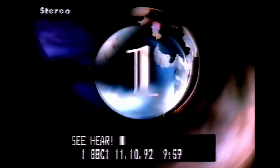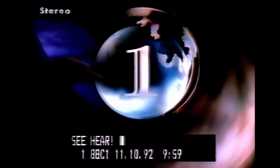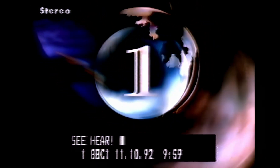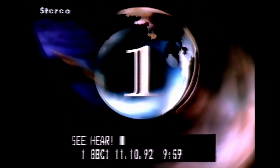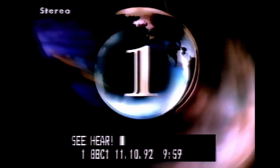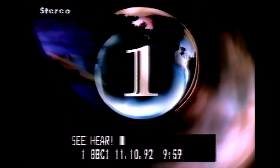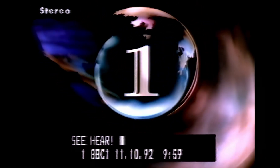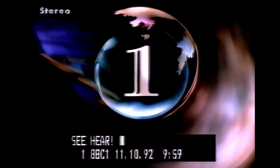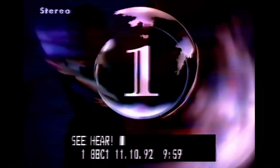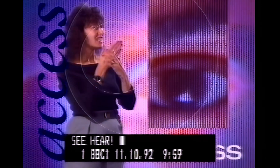Here.